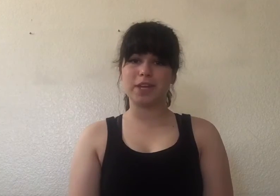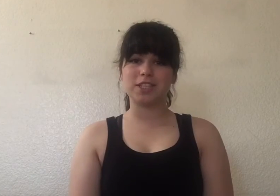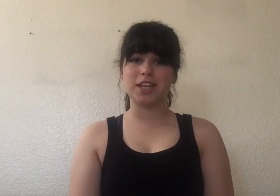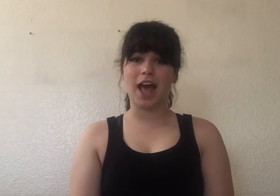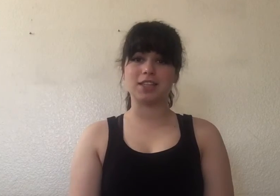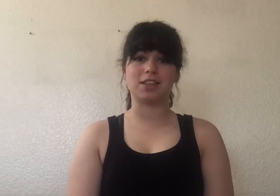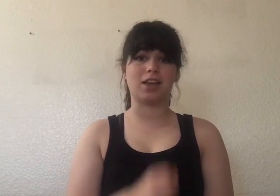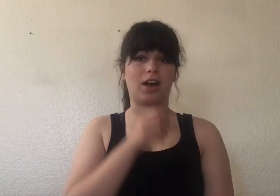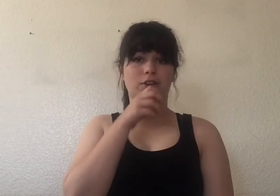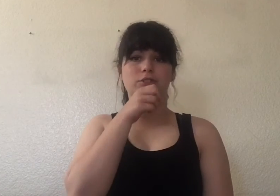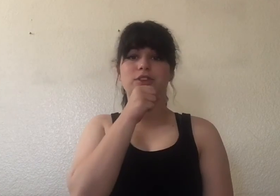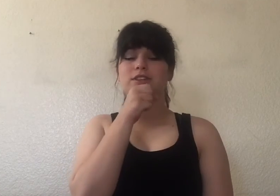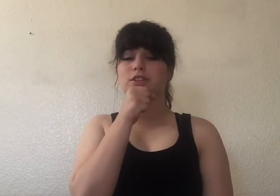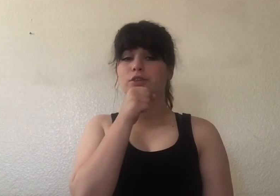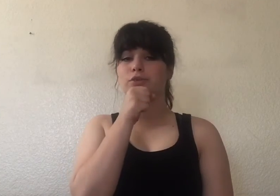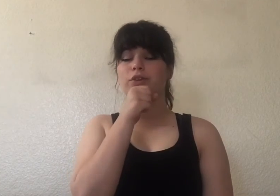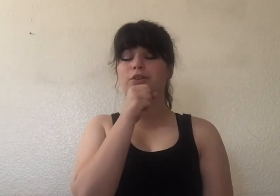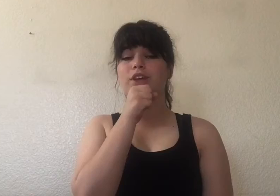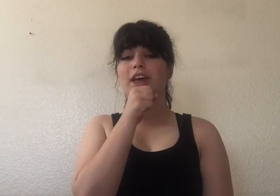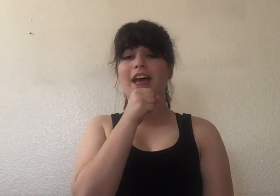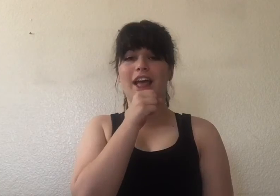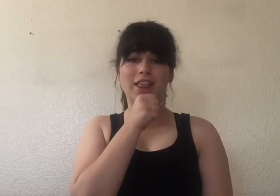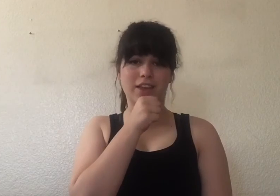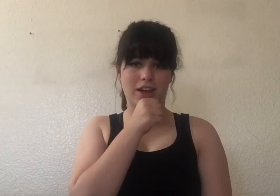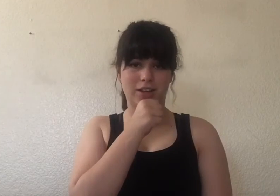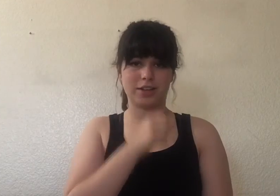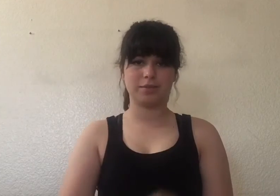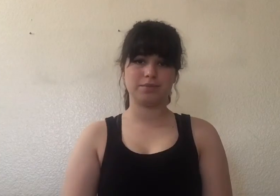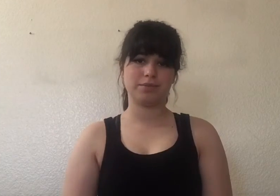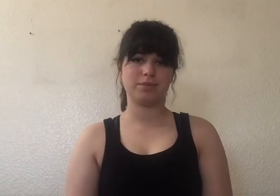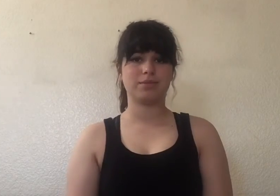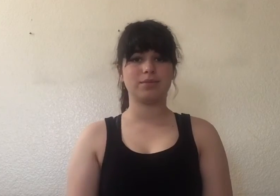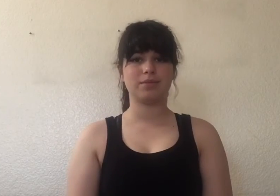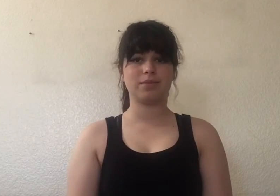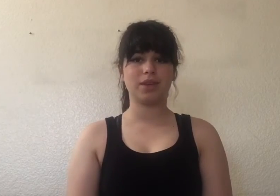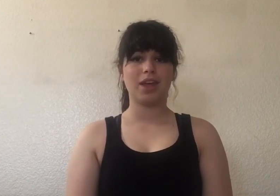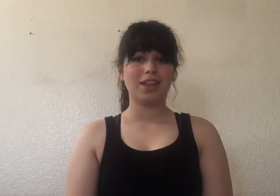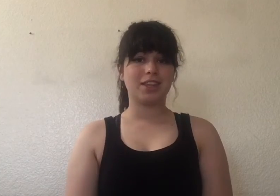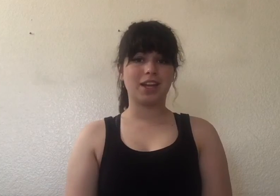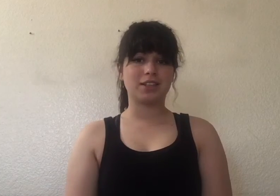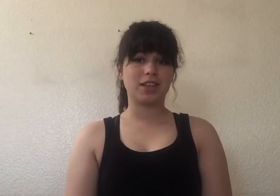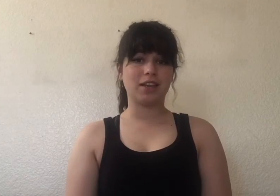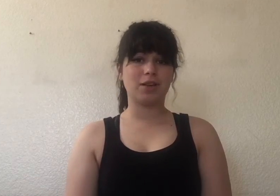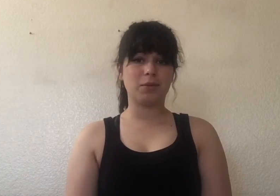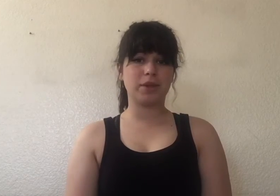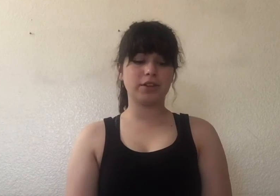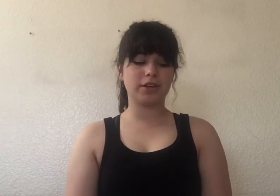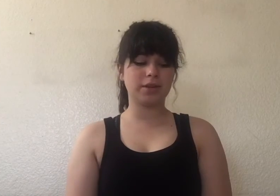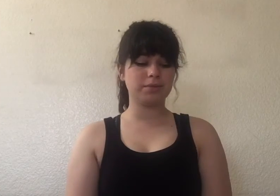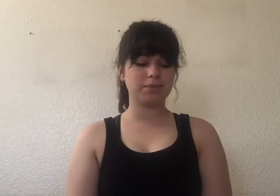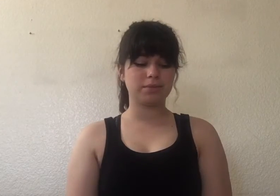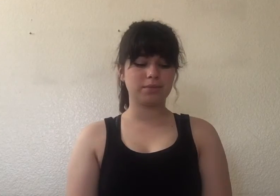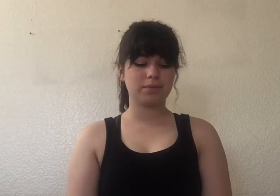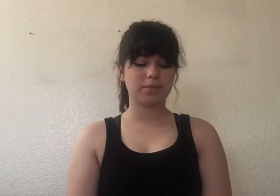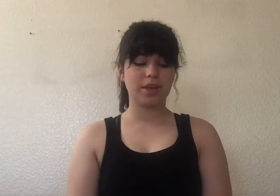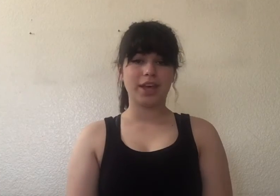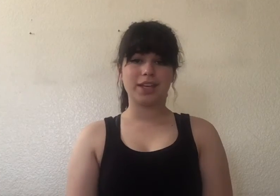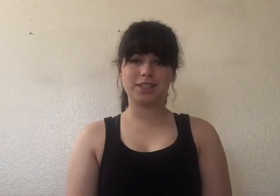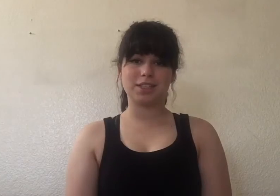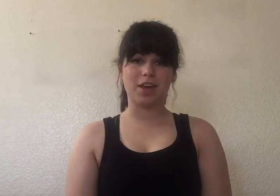depicted as the color. So this is the fruit and the color. The next sign that we'll be learning is the sign